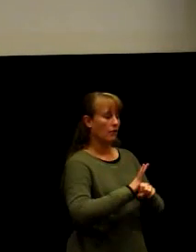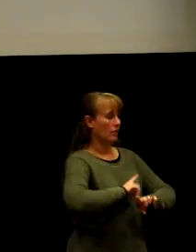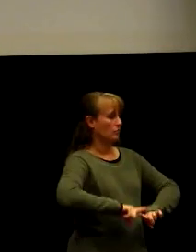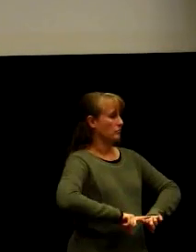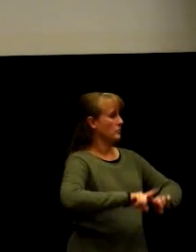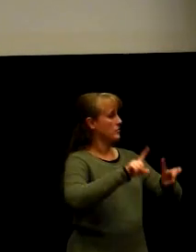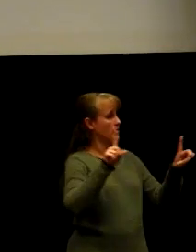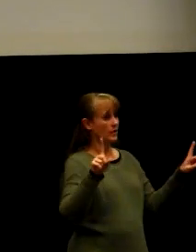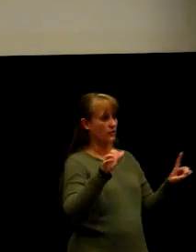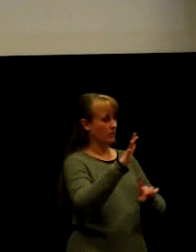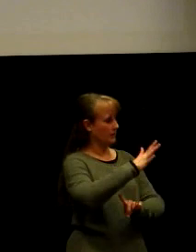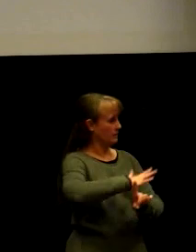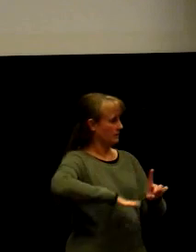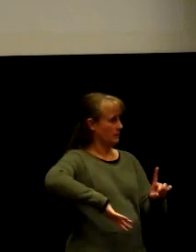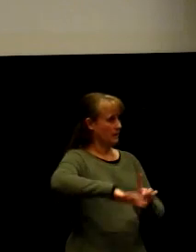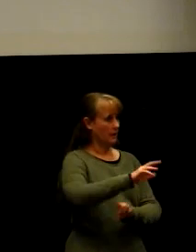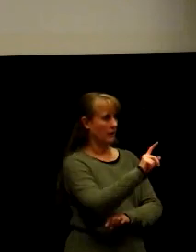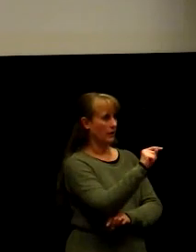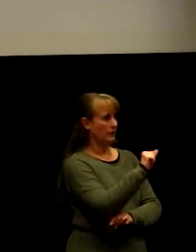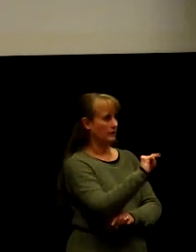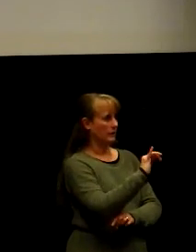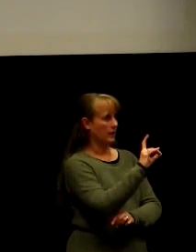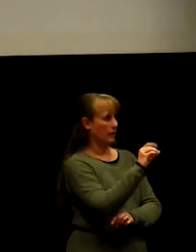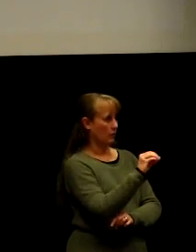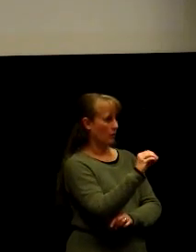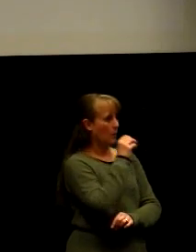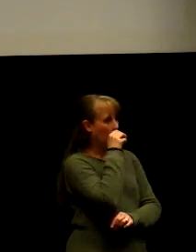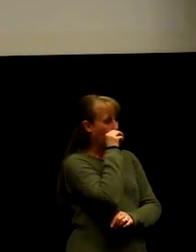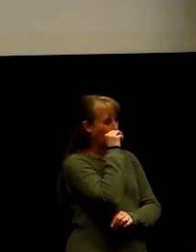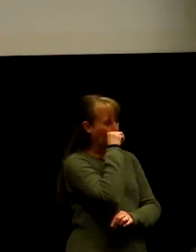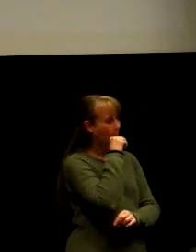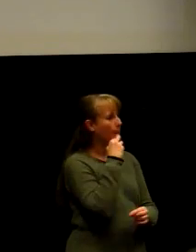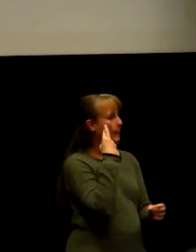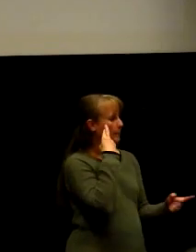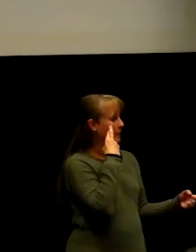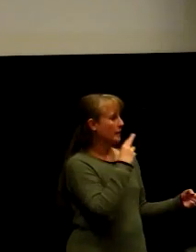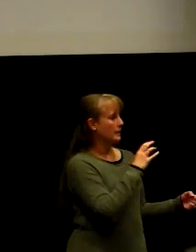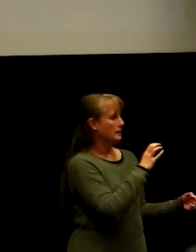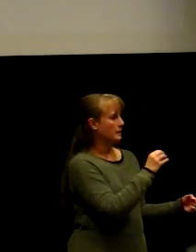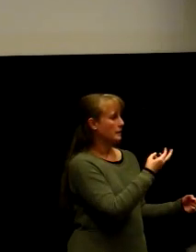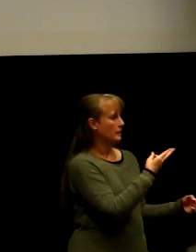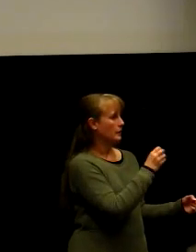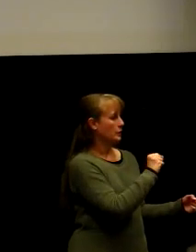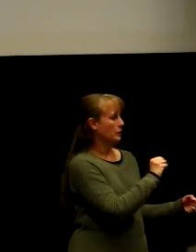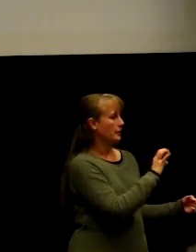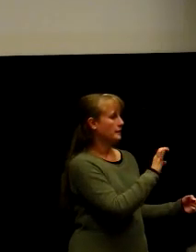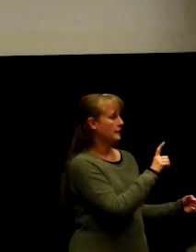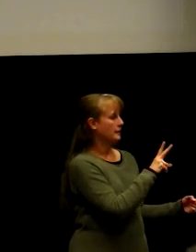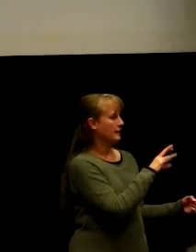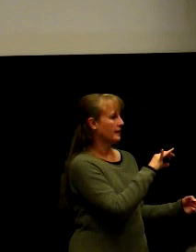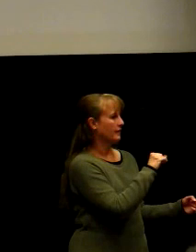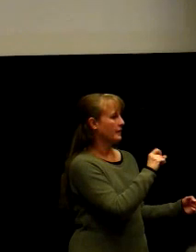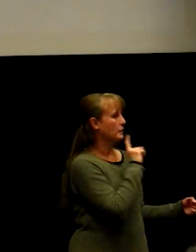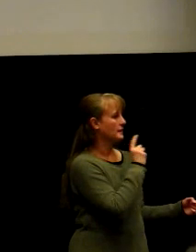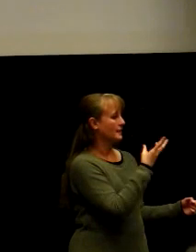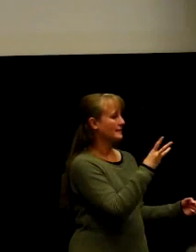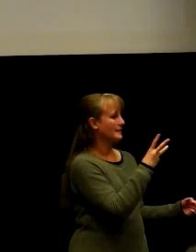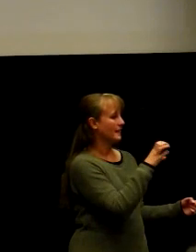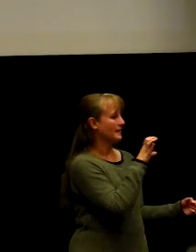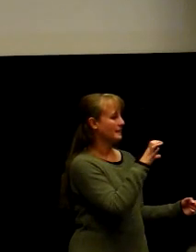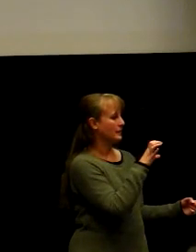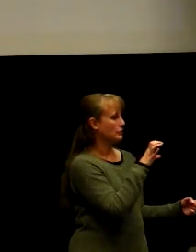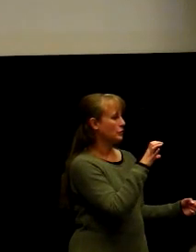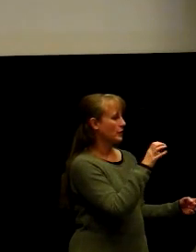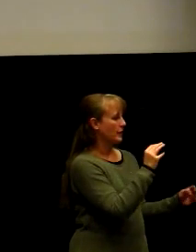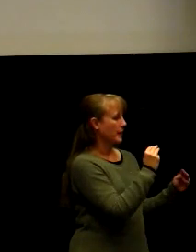scenario in Tycho. The fact that Christopher Clavius, was a 16th century mathematician and